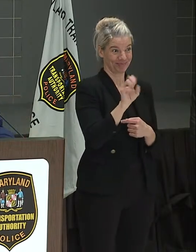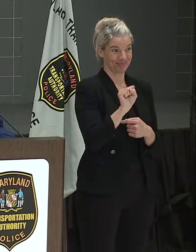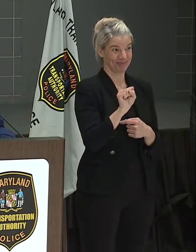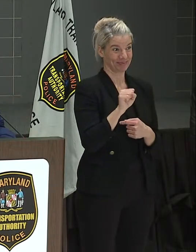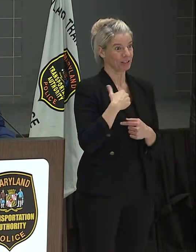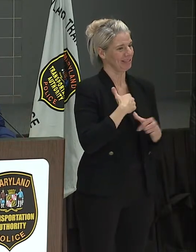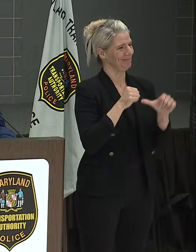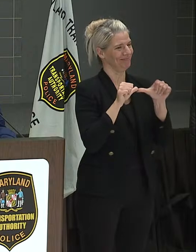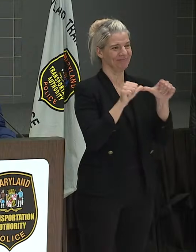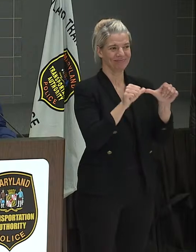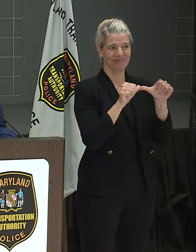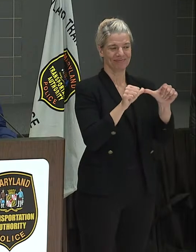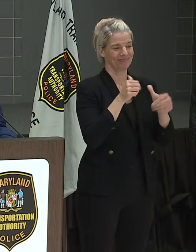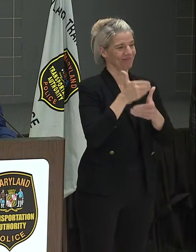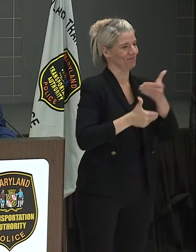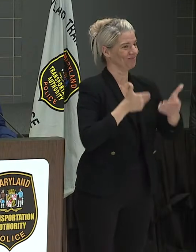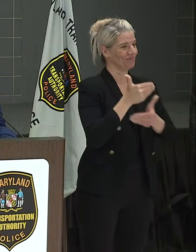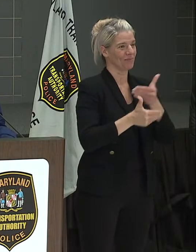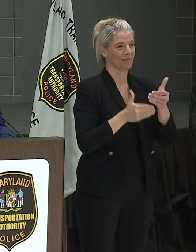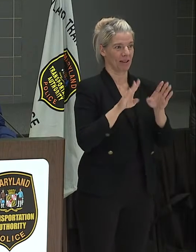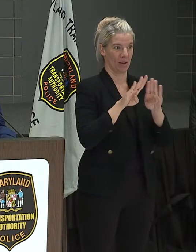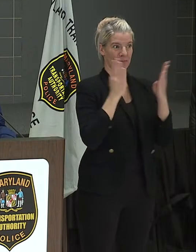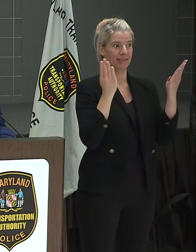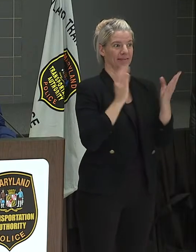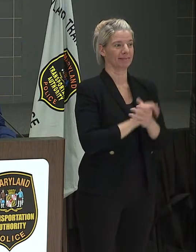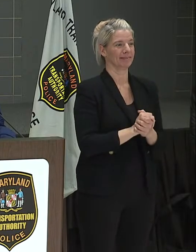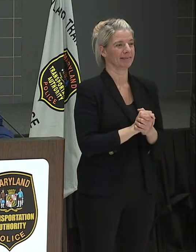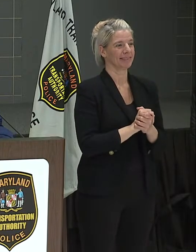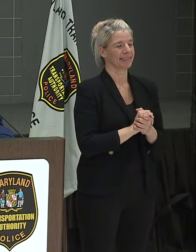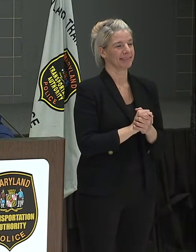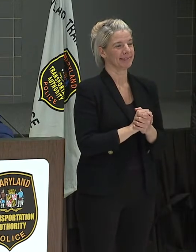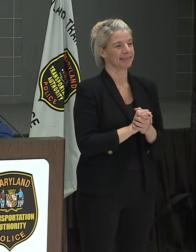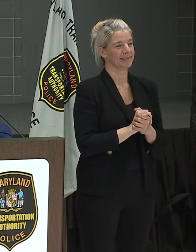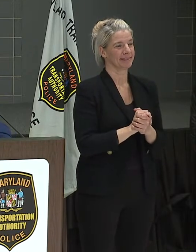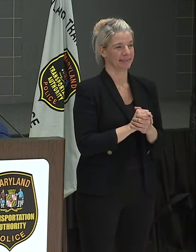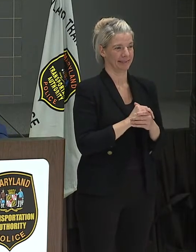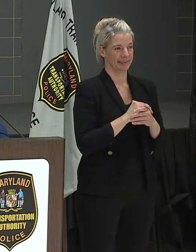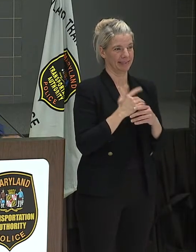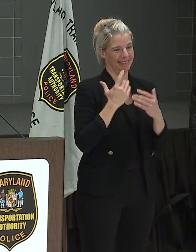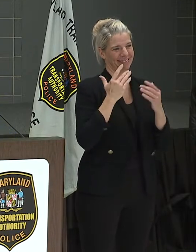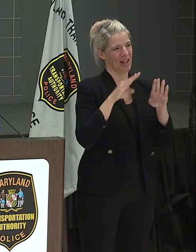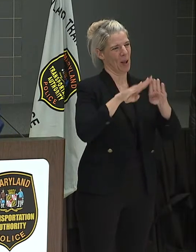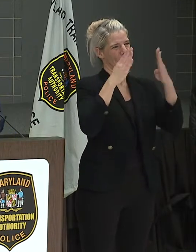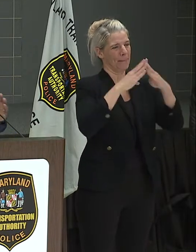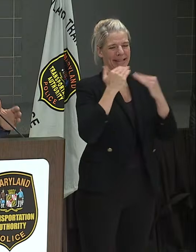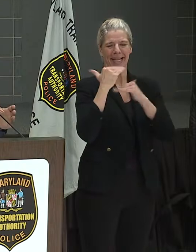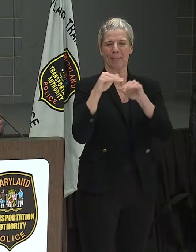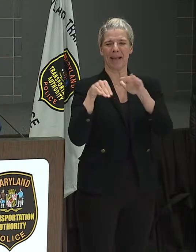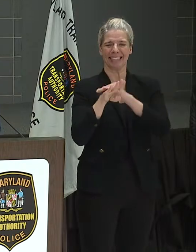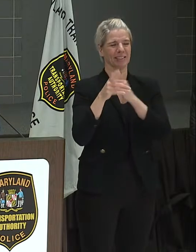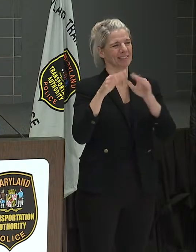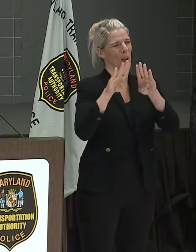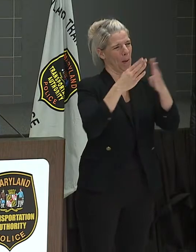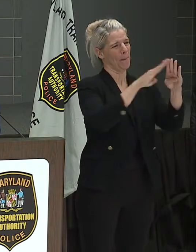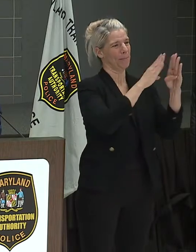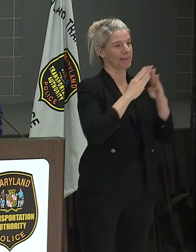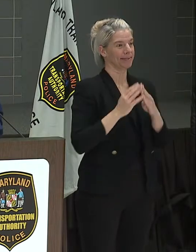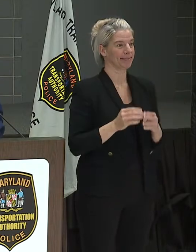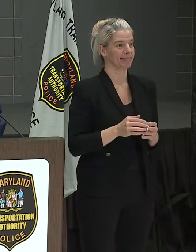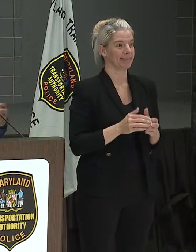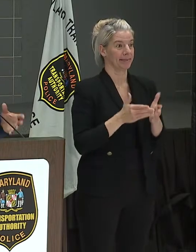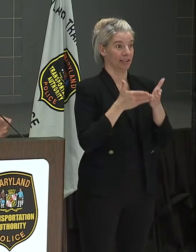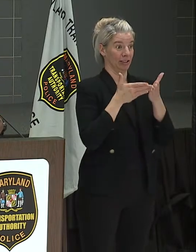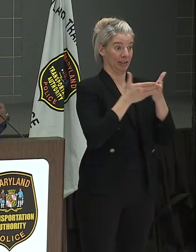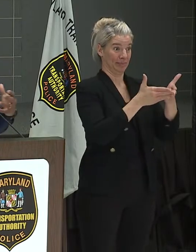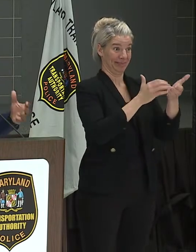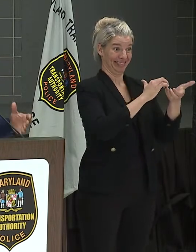track to open the limited access channel by the end of this month. With respect to removing the ship, we continue to